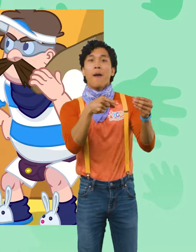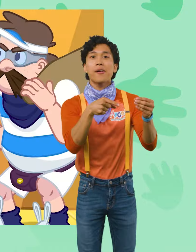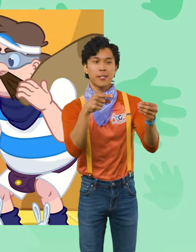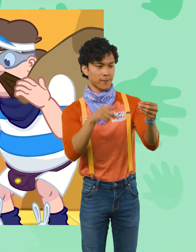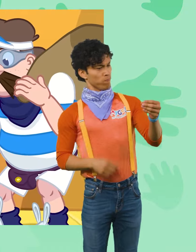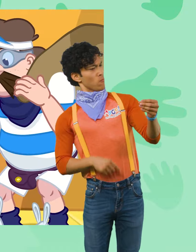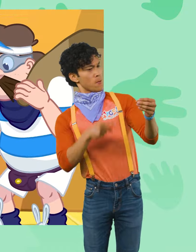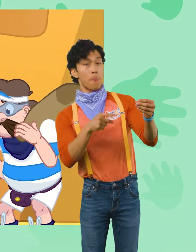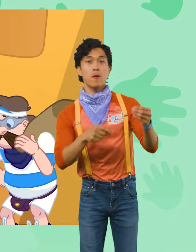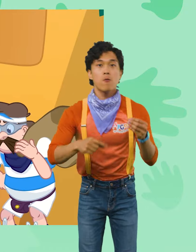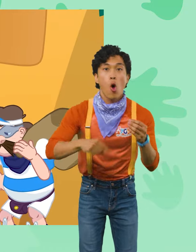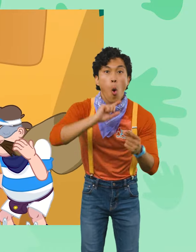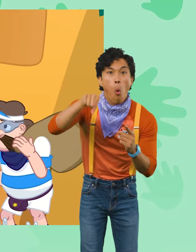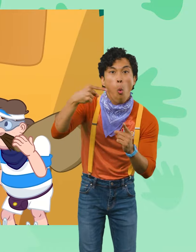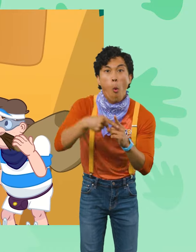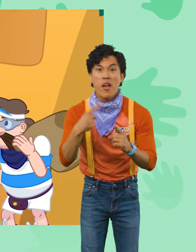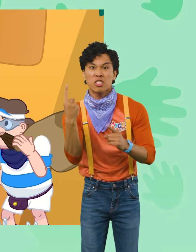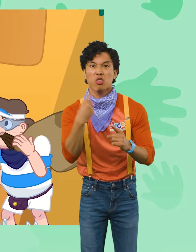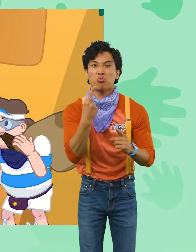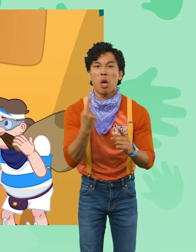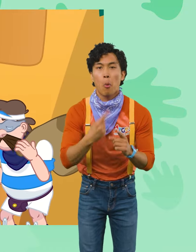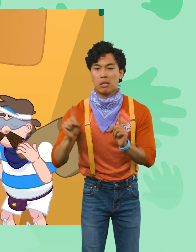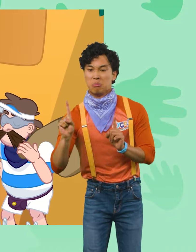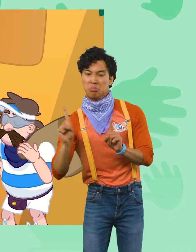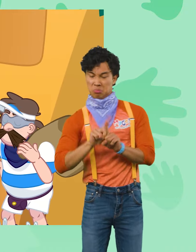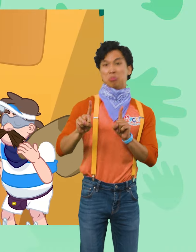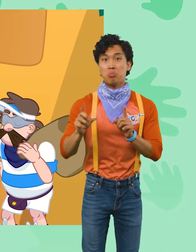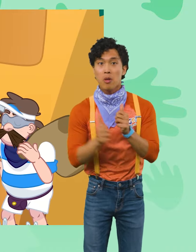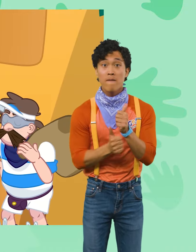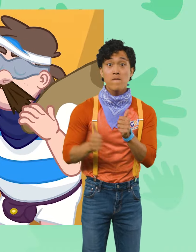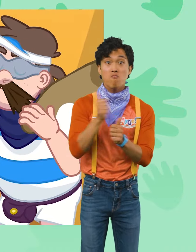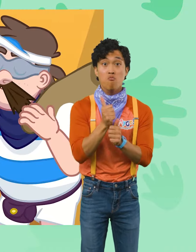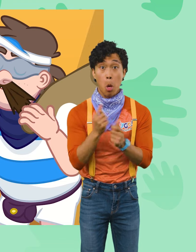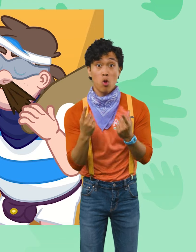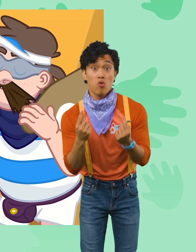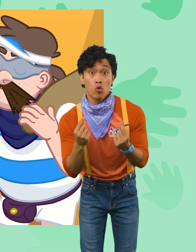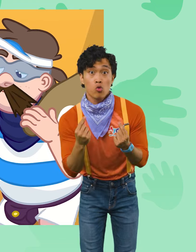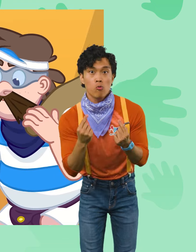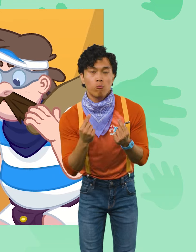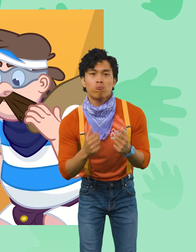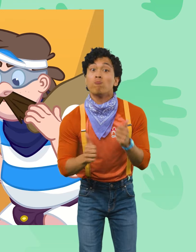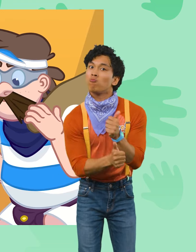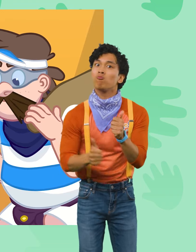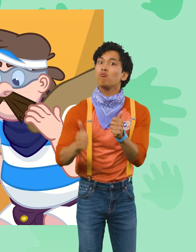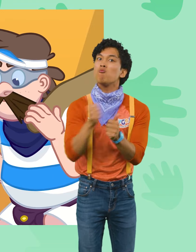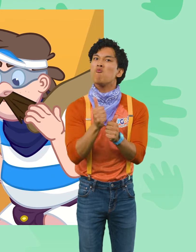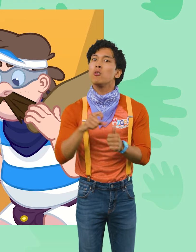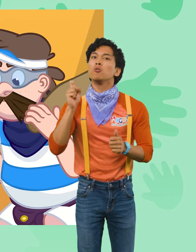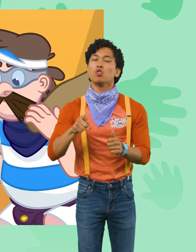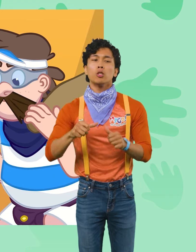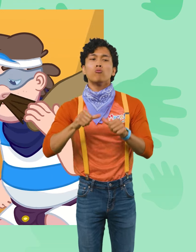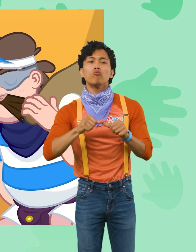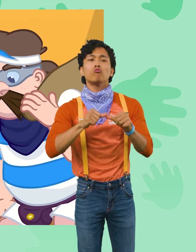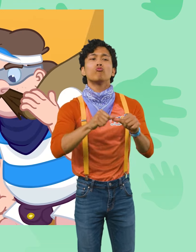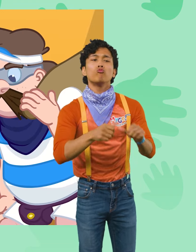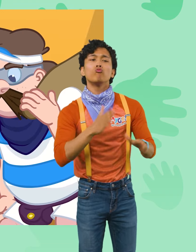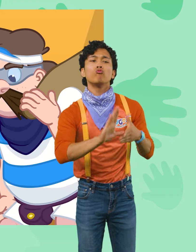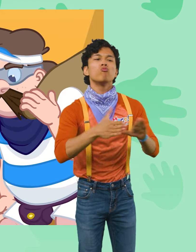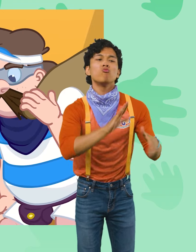Here it is. When a person bumps into the police commissioners, the police commissioners should keep